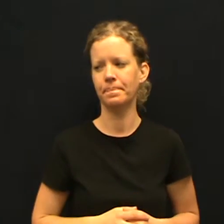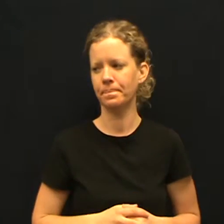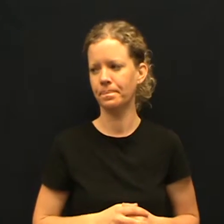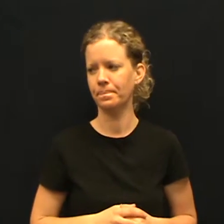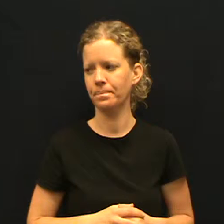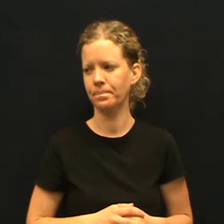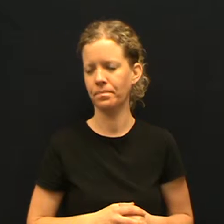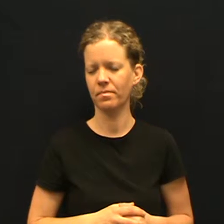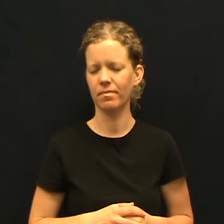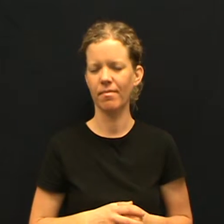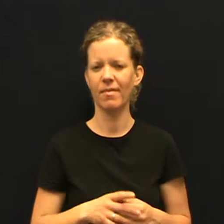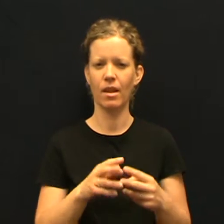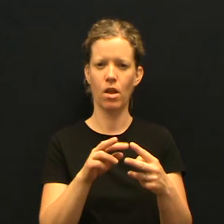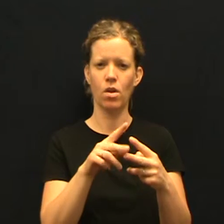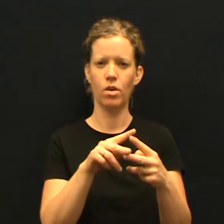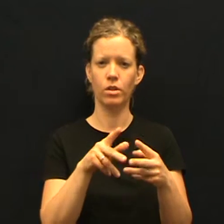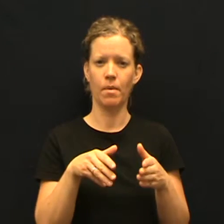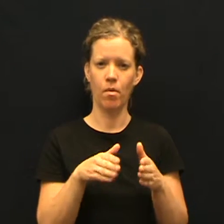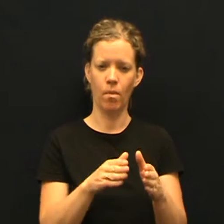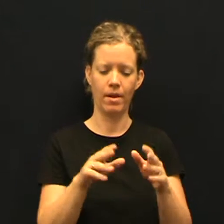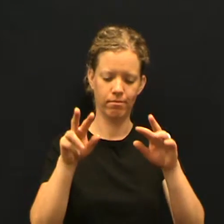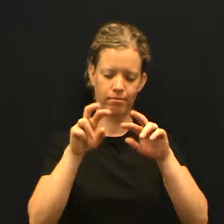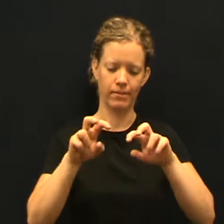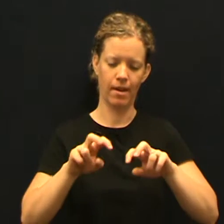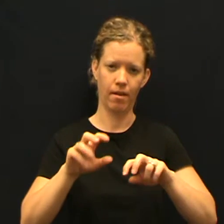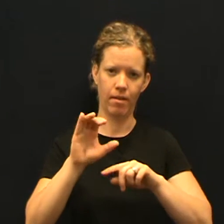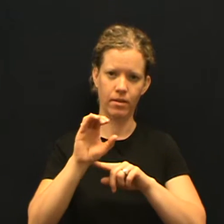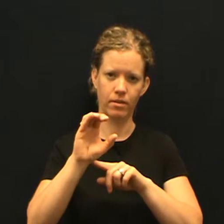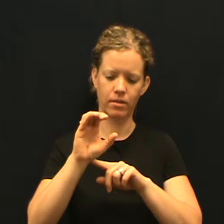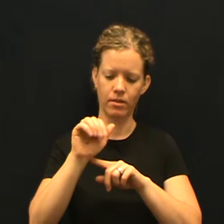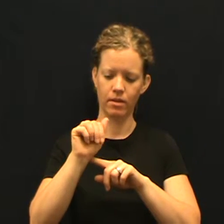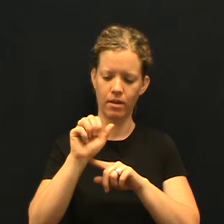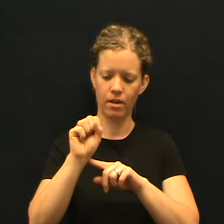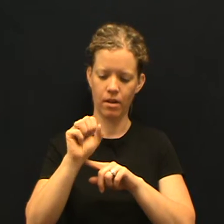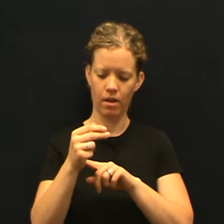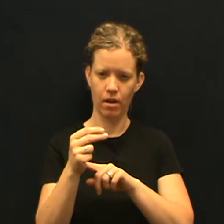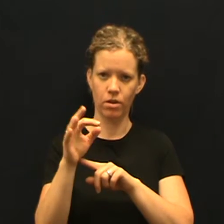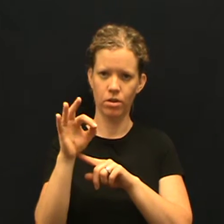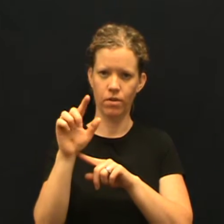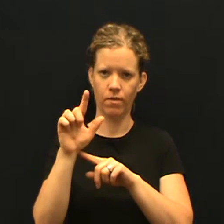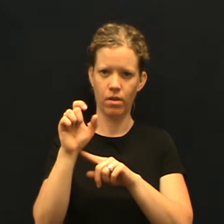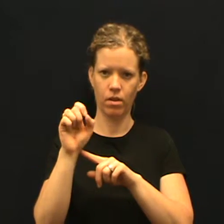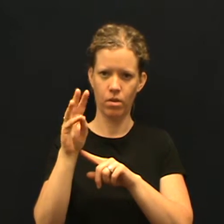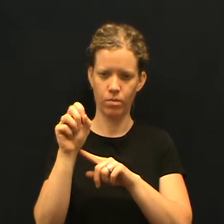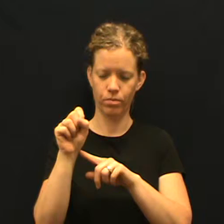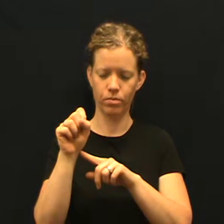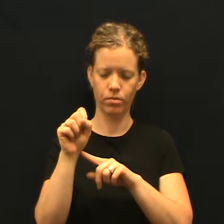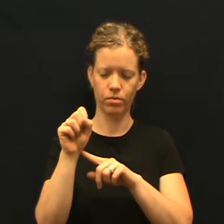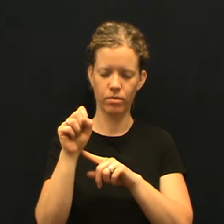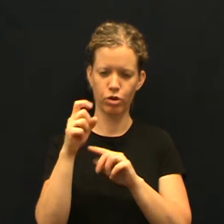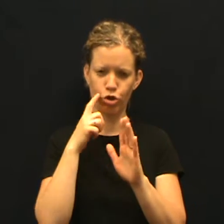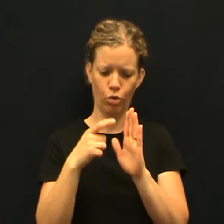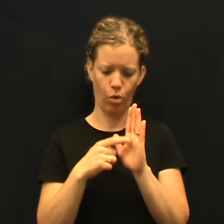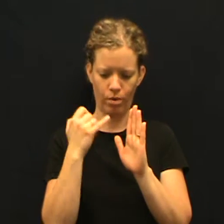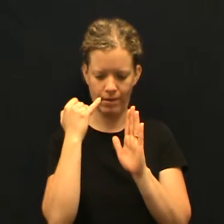A couple of ways that we would analyze our cash flows to see if we're being effective from a cash